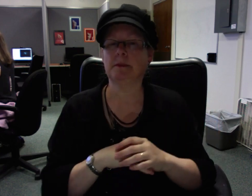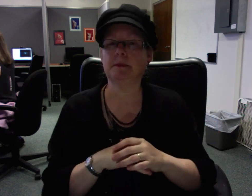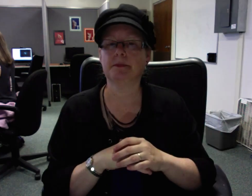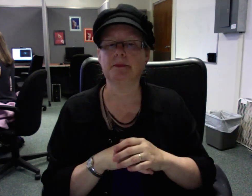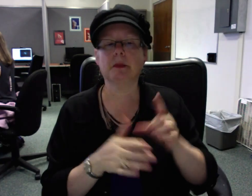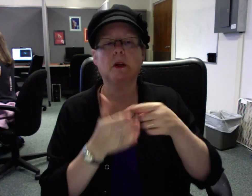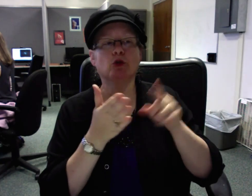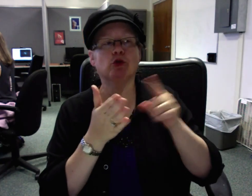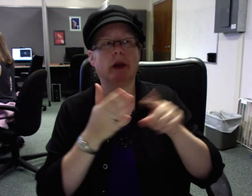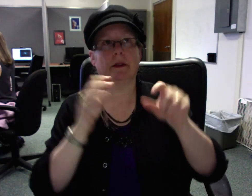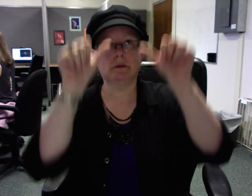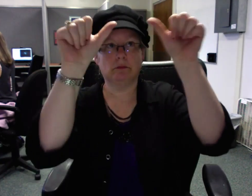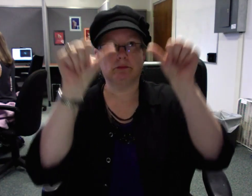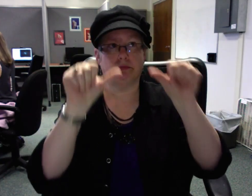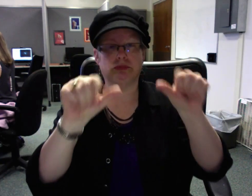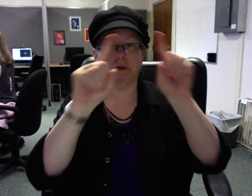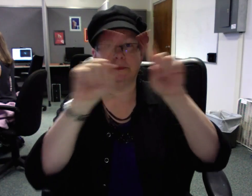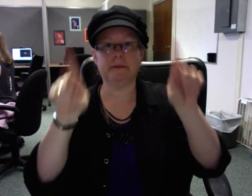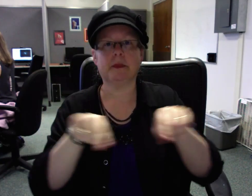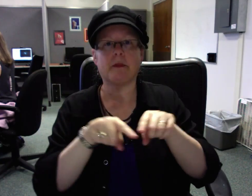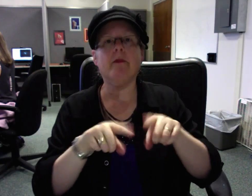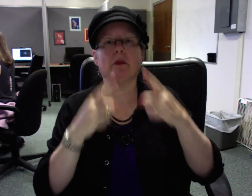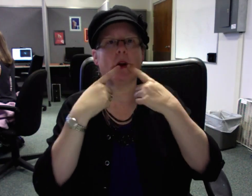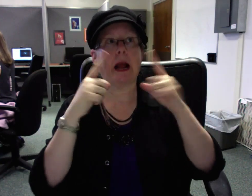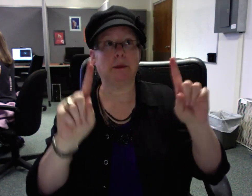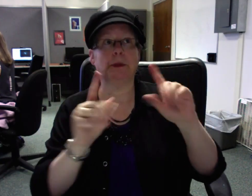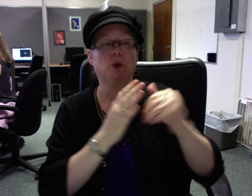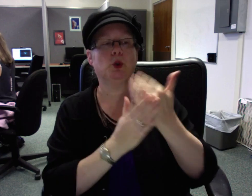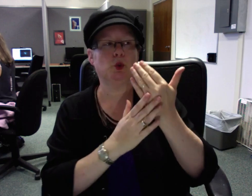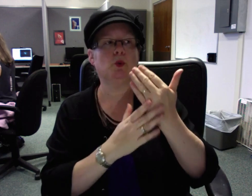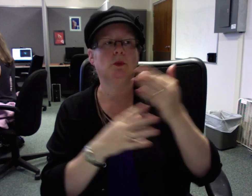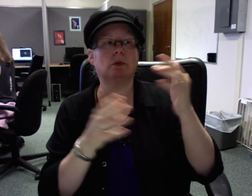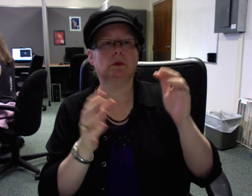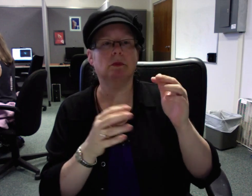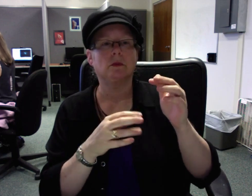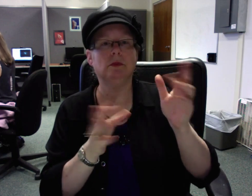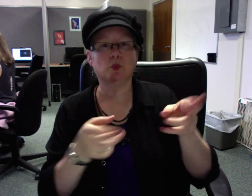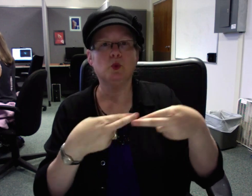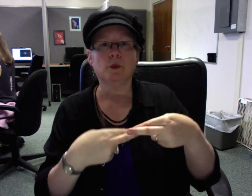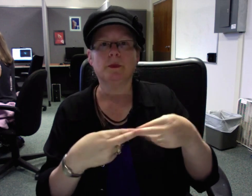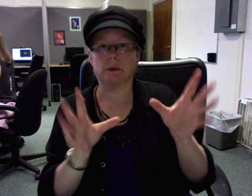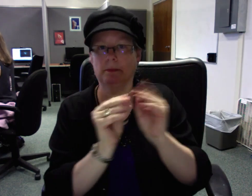Then we'll have a pretty good idea of how much Mr. Jones will have to pay for all the materials.